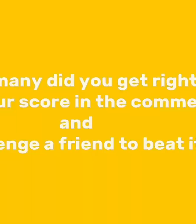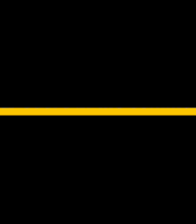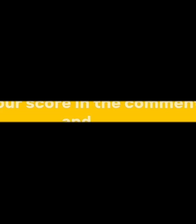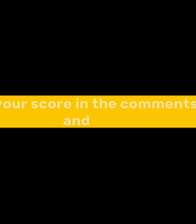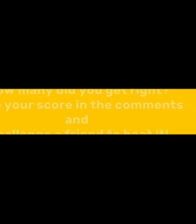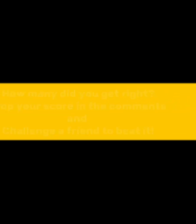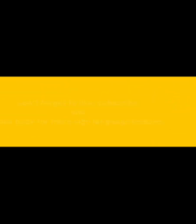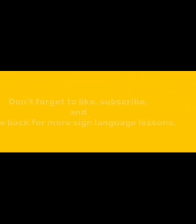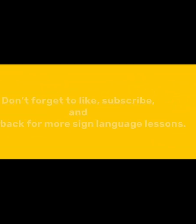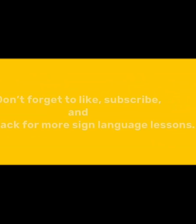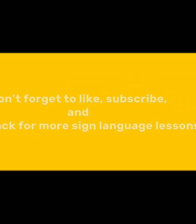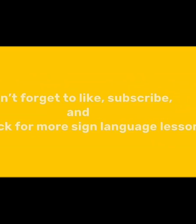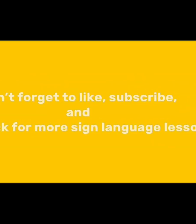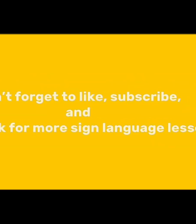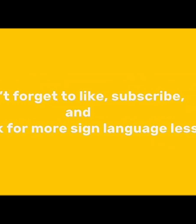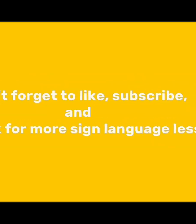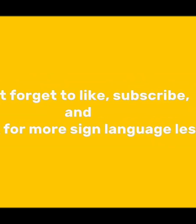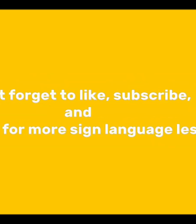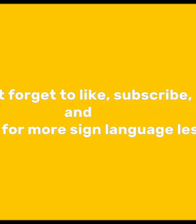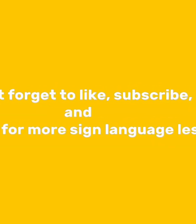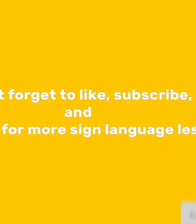Don't forget to give this video a thumbs up and